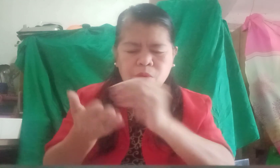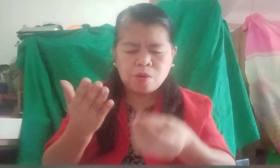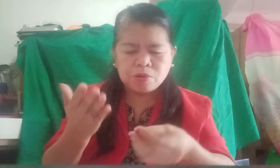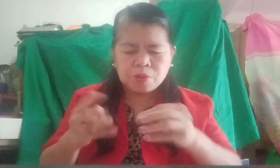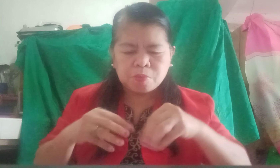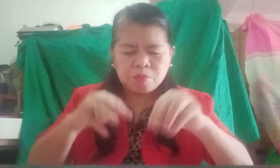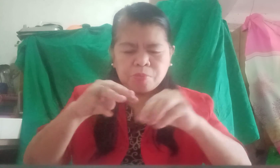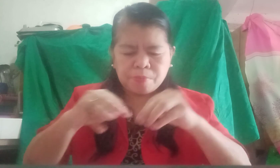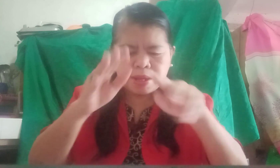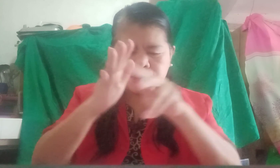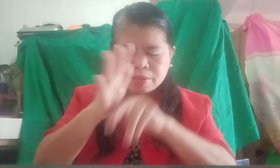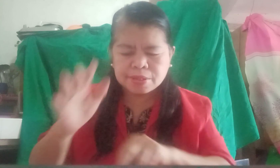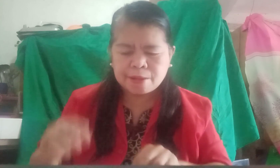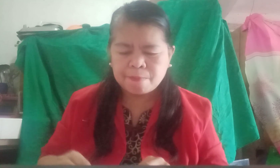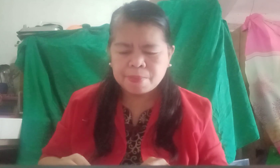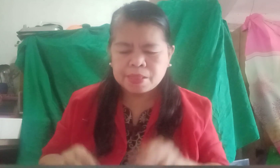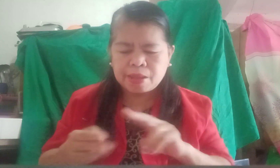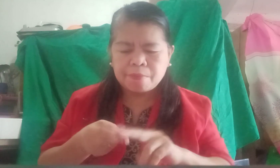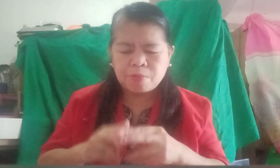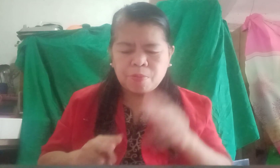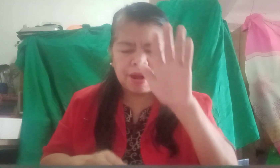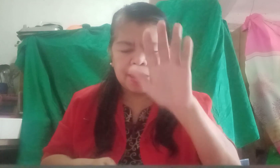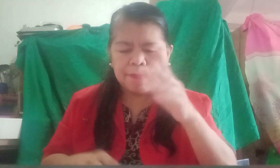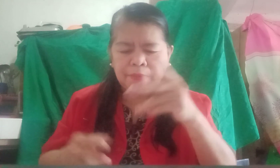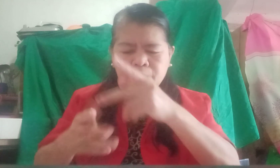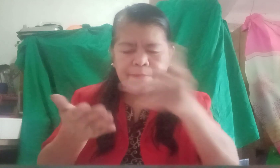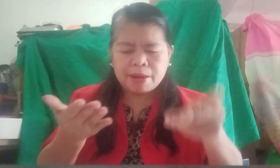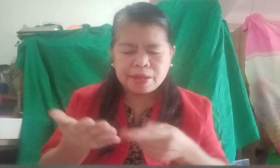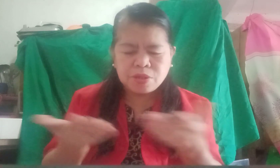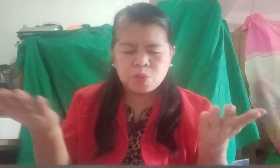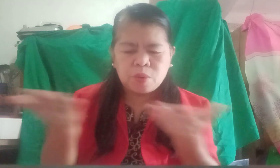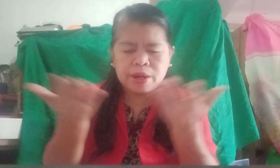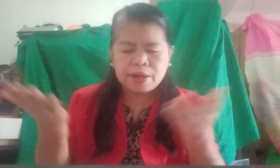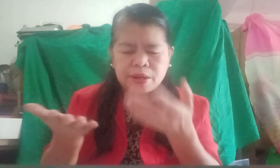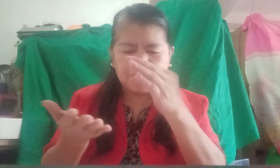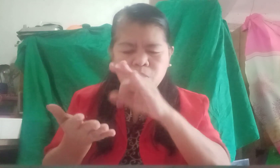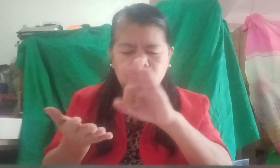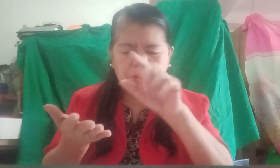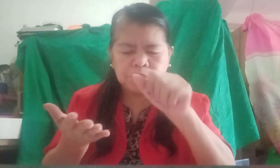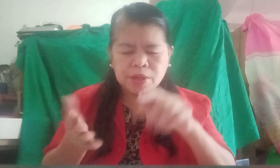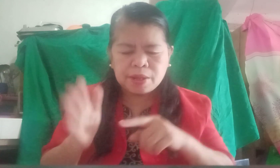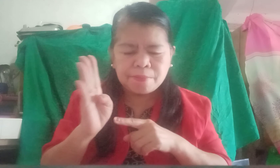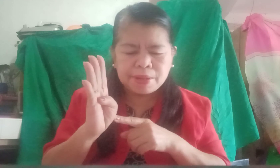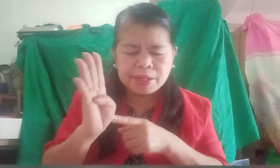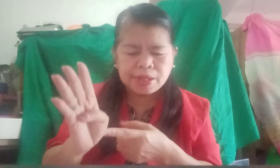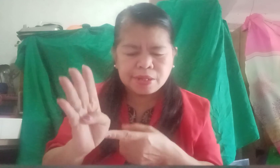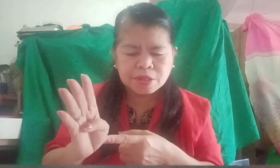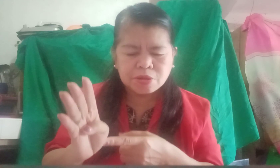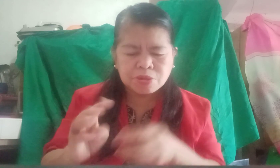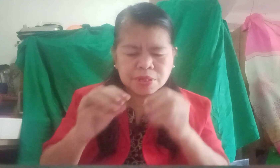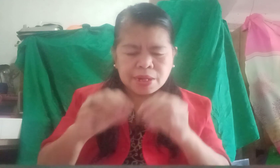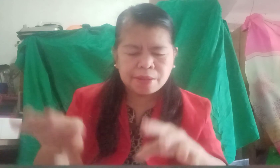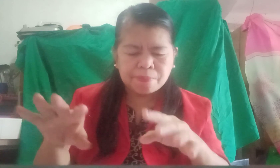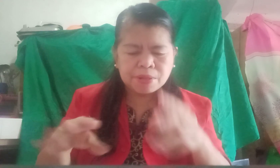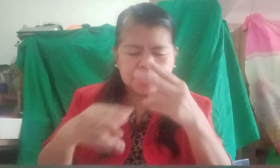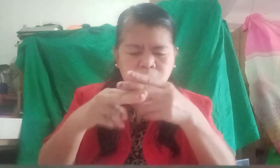fault movements. Number 5, place where the fault begins to slip is